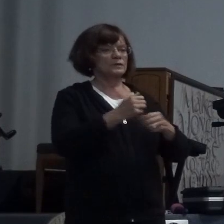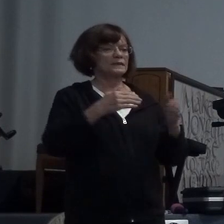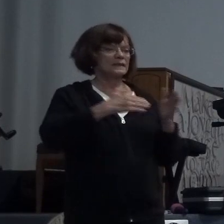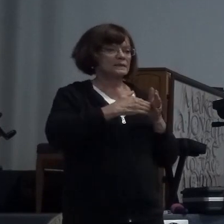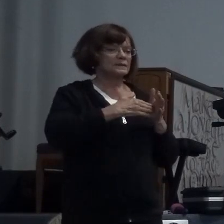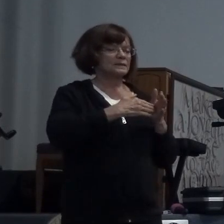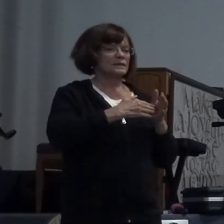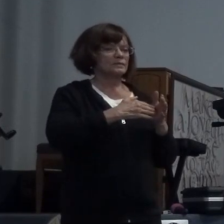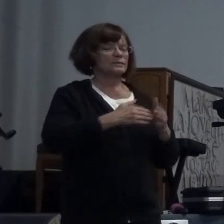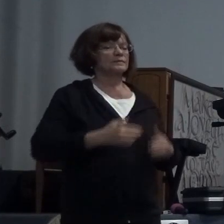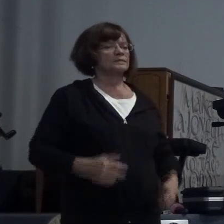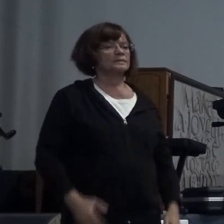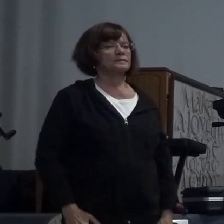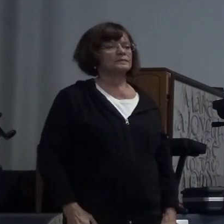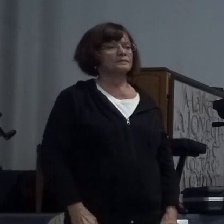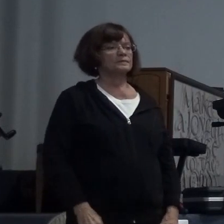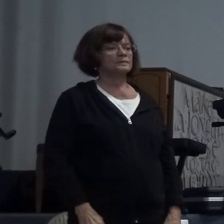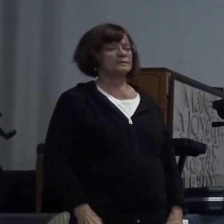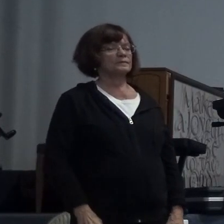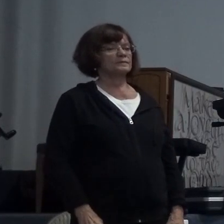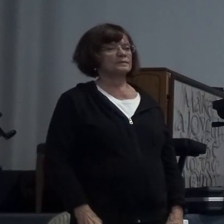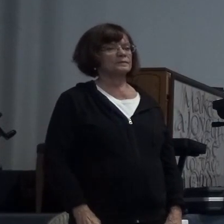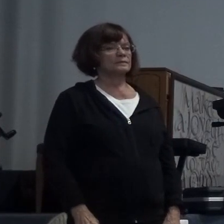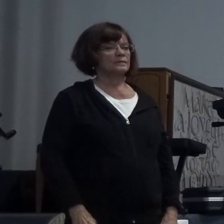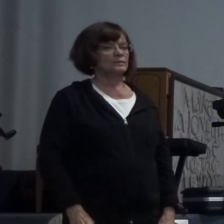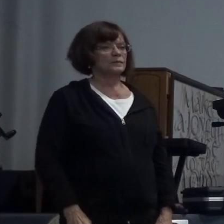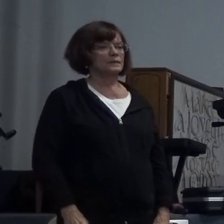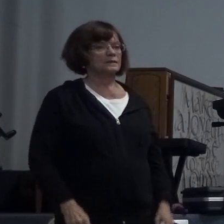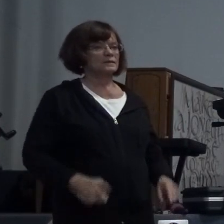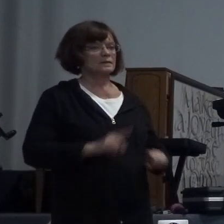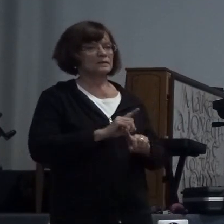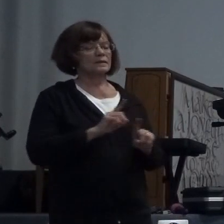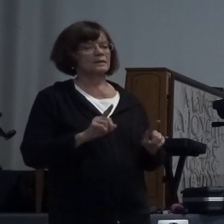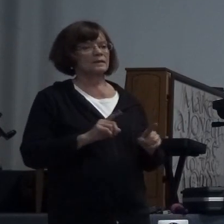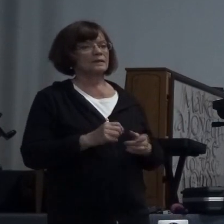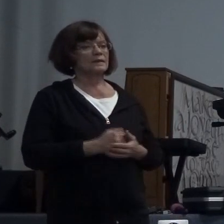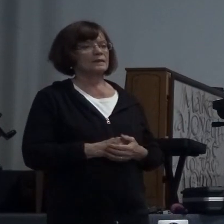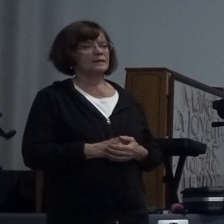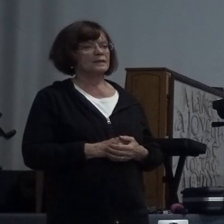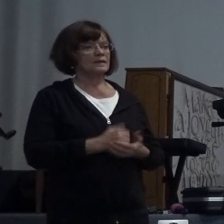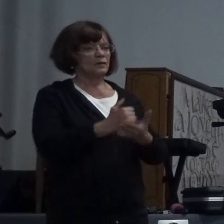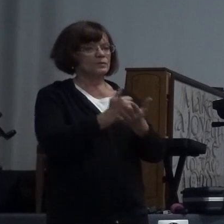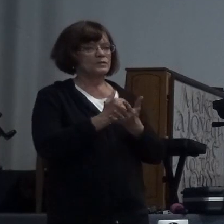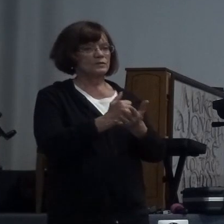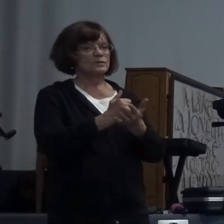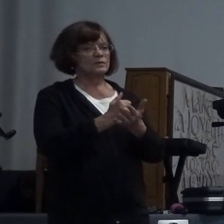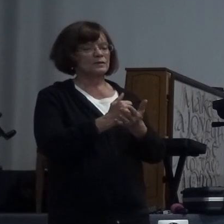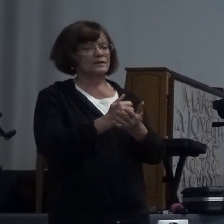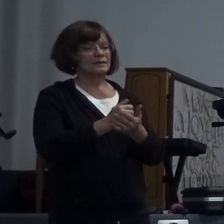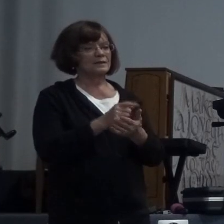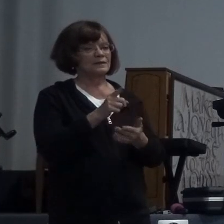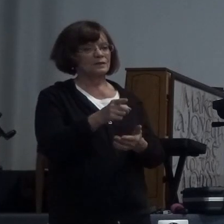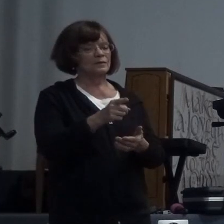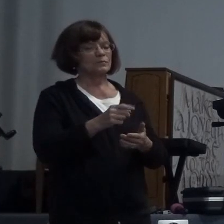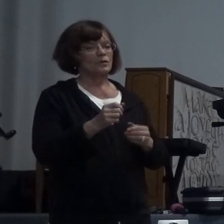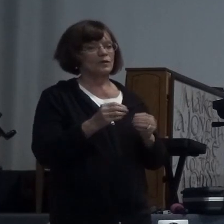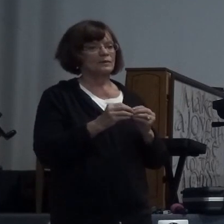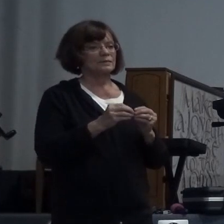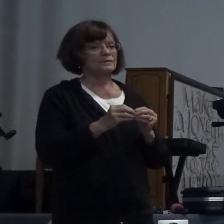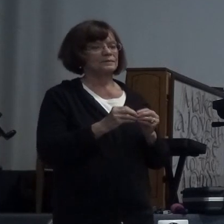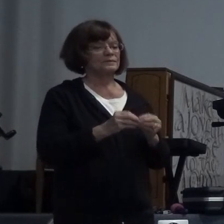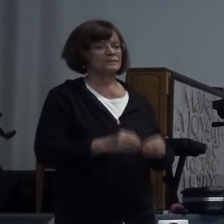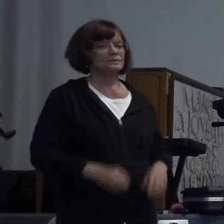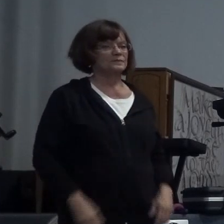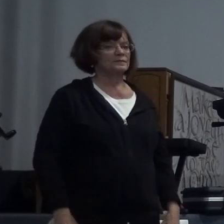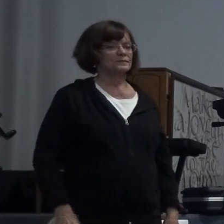sense. So it benefits both. I mean, but it does benefit you more probably, you know. You don't have to hold that